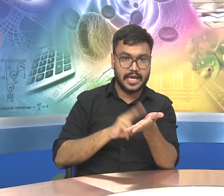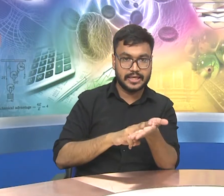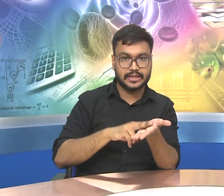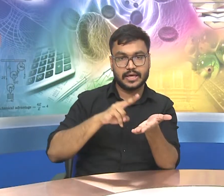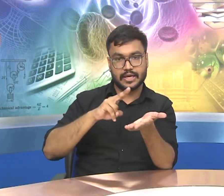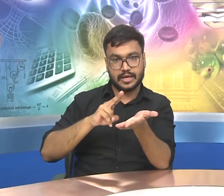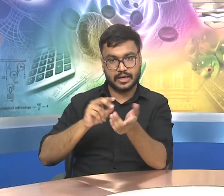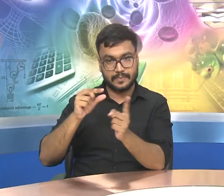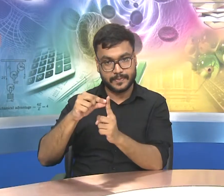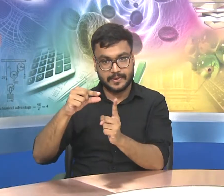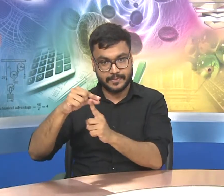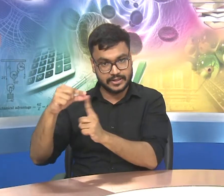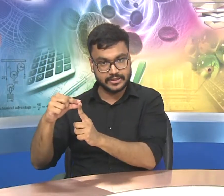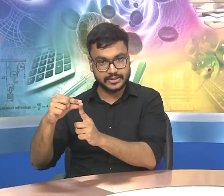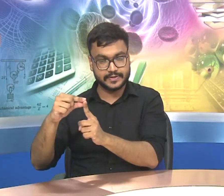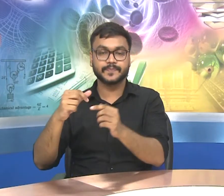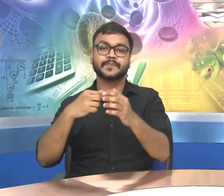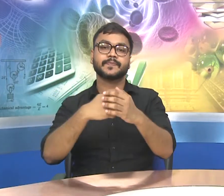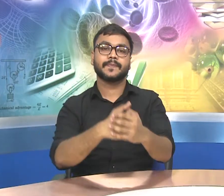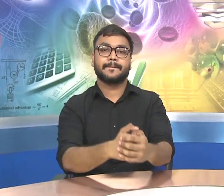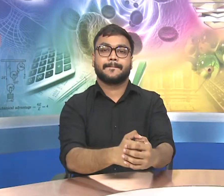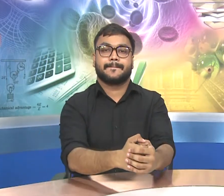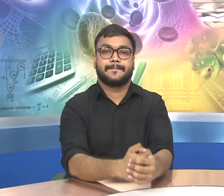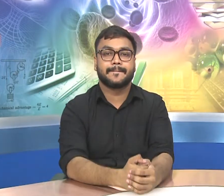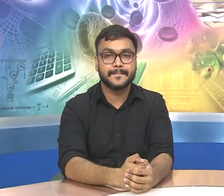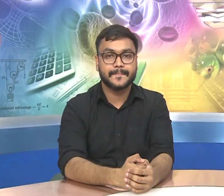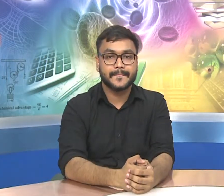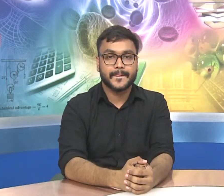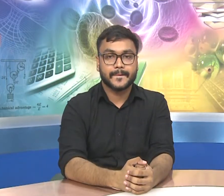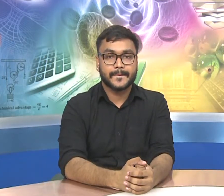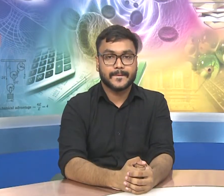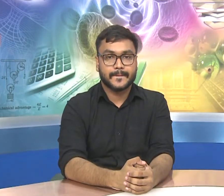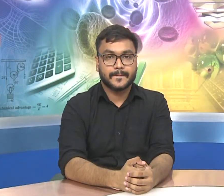other organisms that eat plant. This is called NPP.